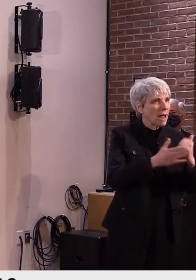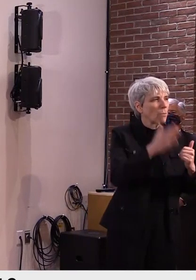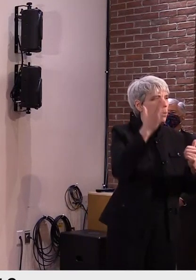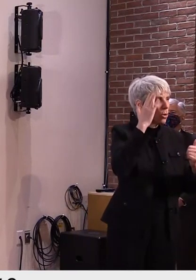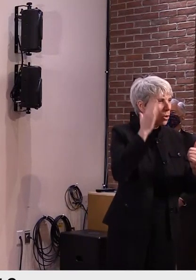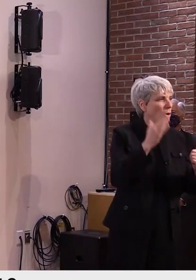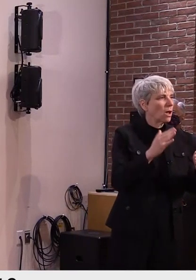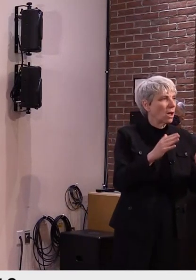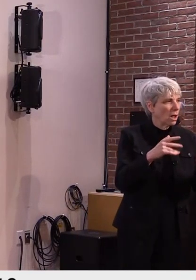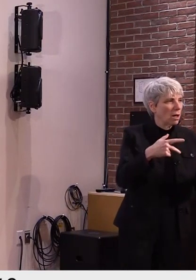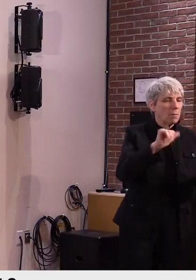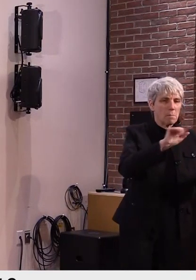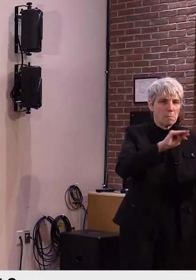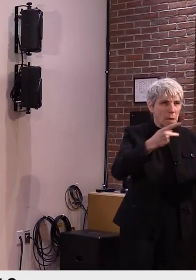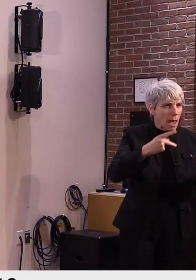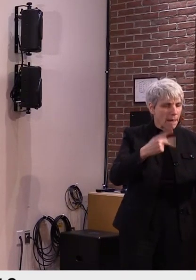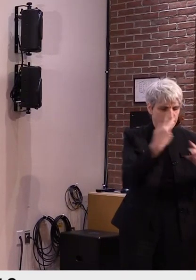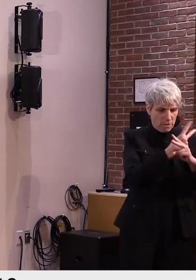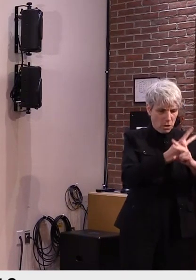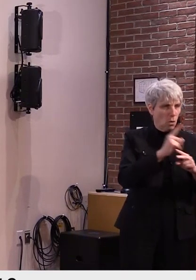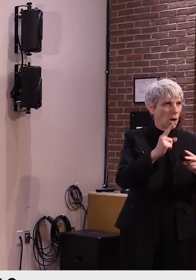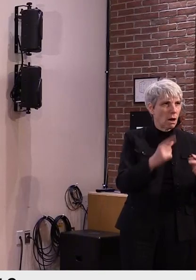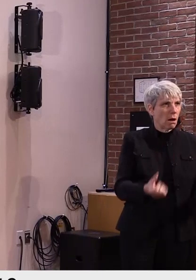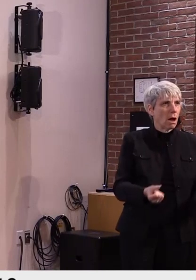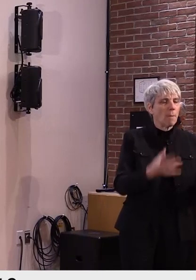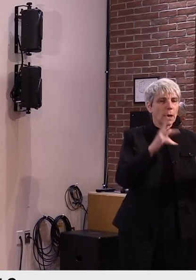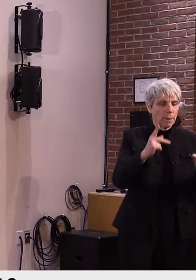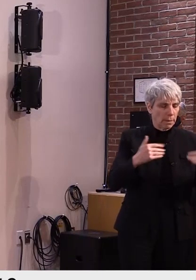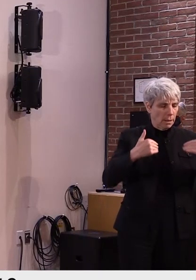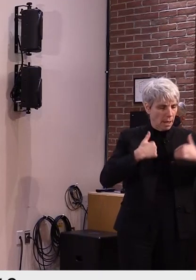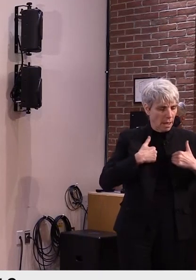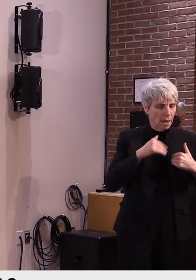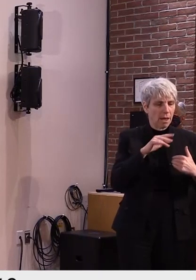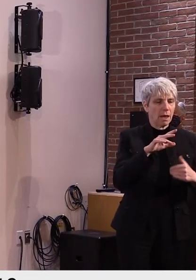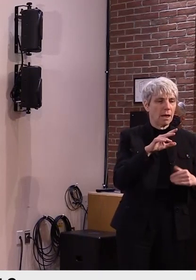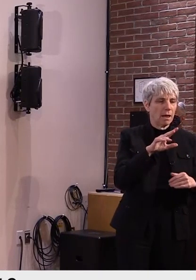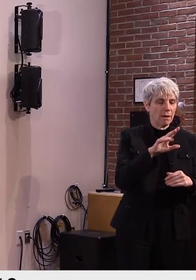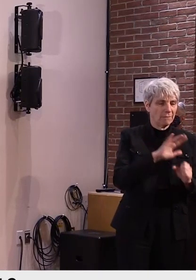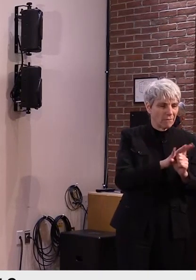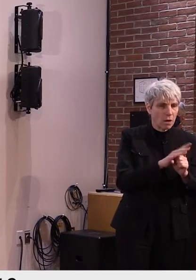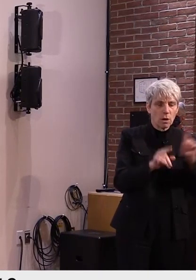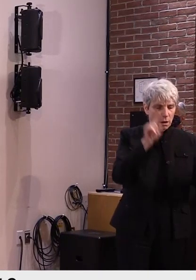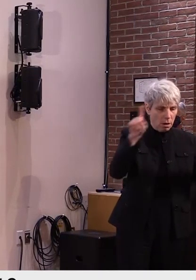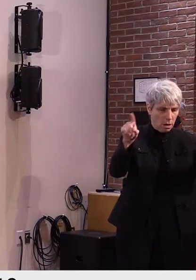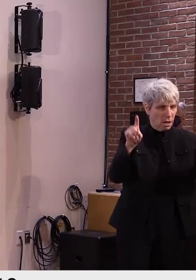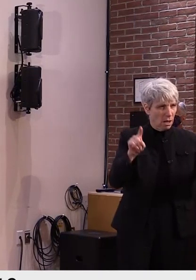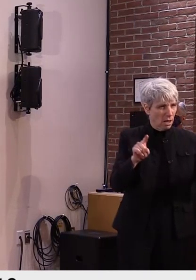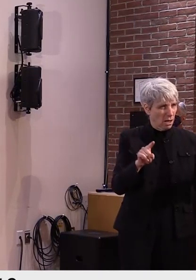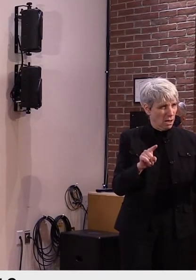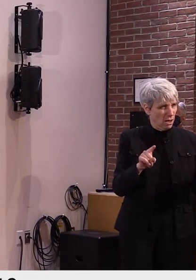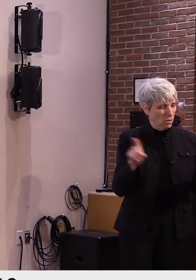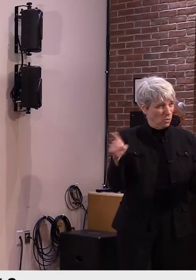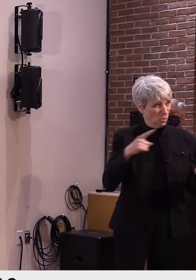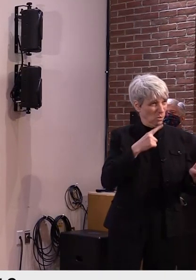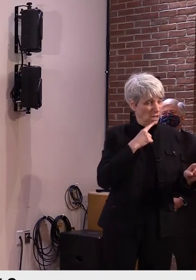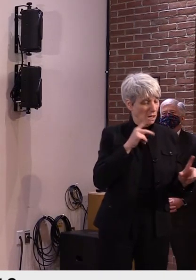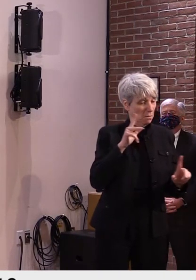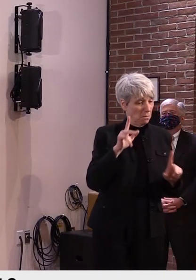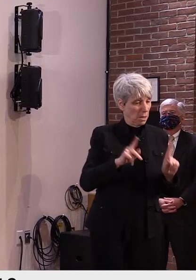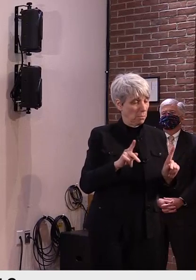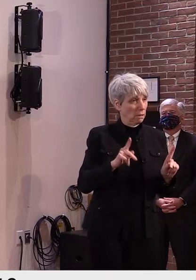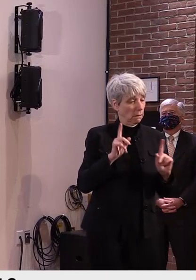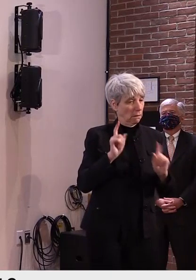voluntary. Is this something that like people entering Vermont are asked if